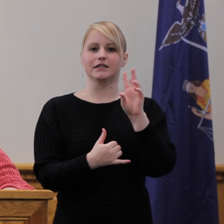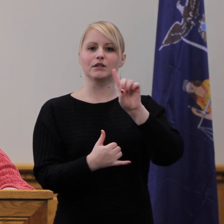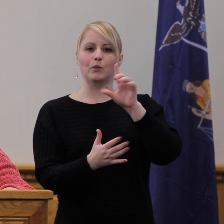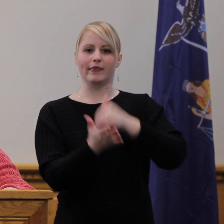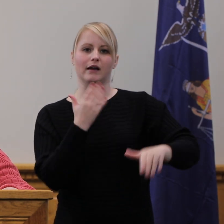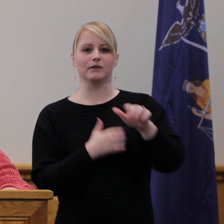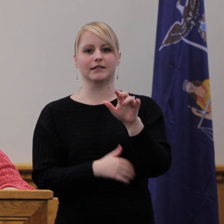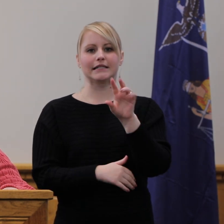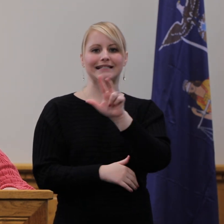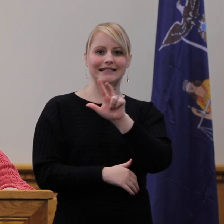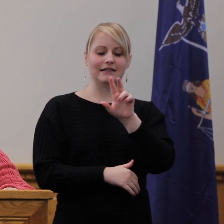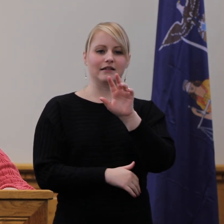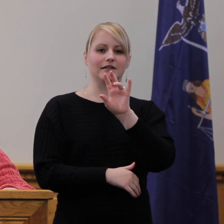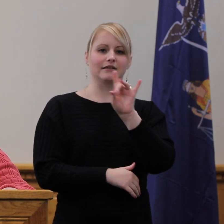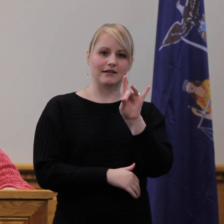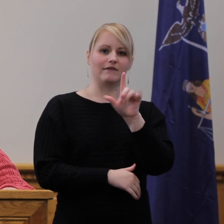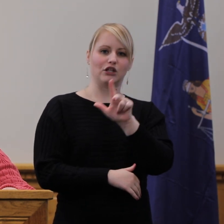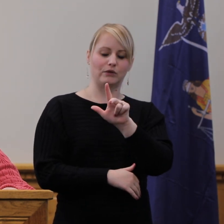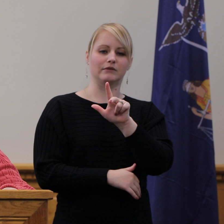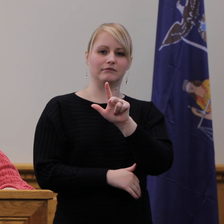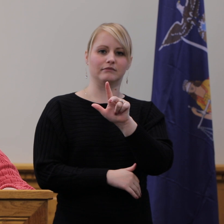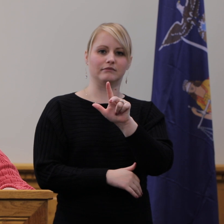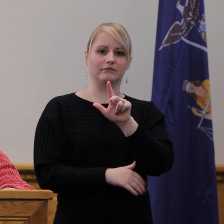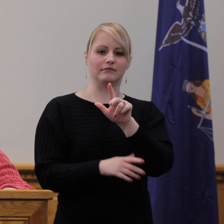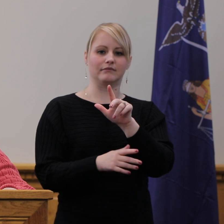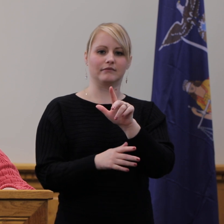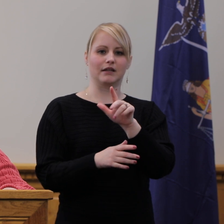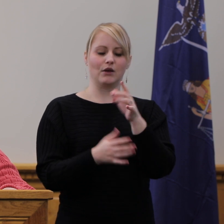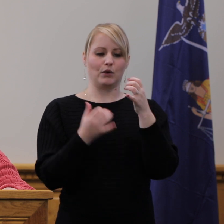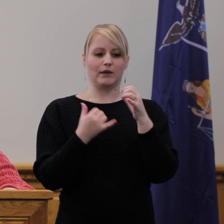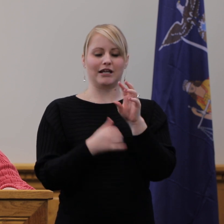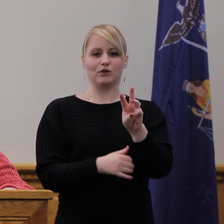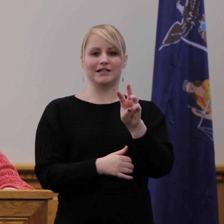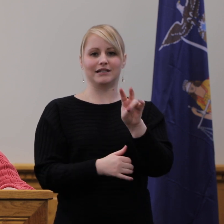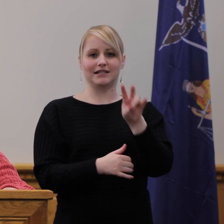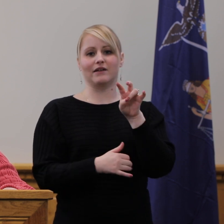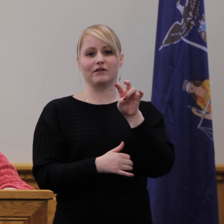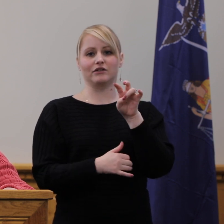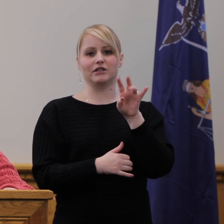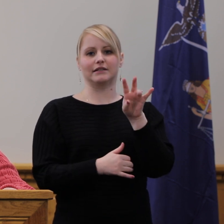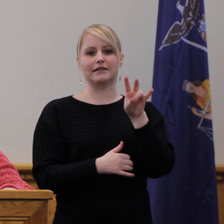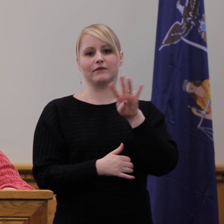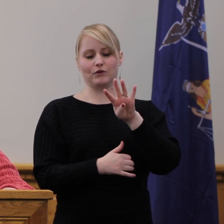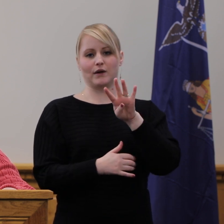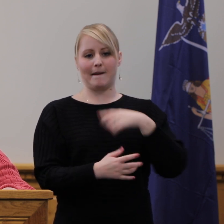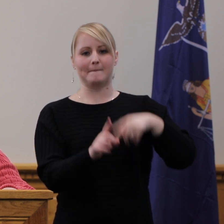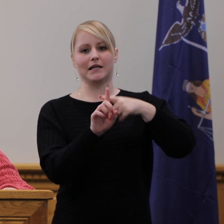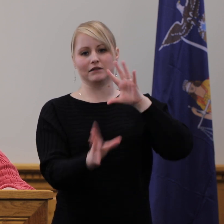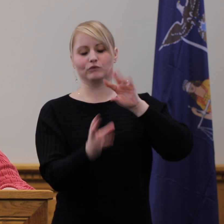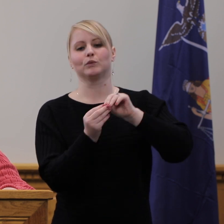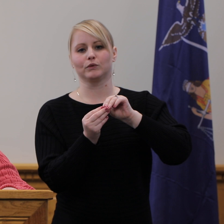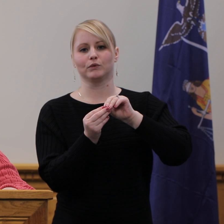61,073 COVID tests done. We have 774 positive results. We have